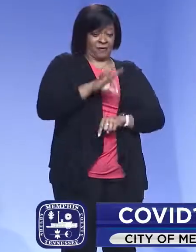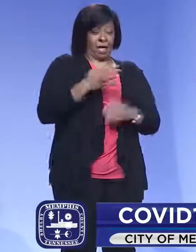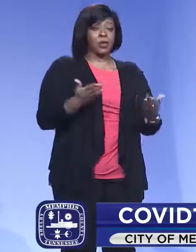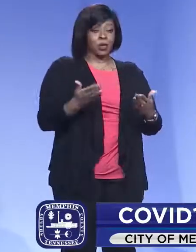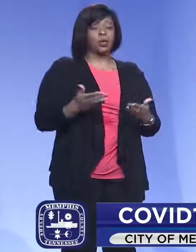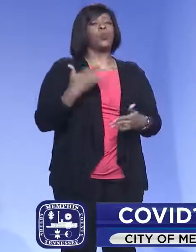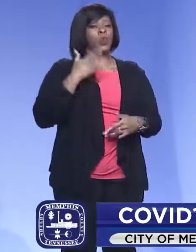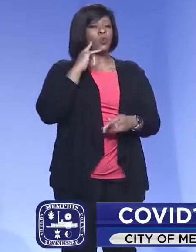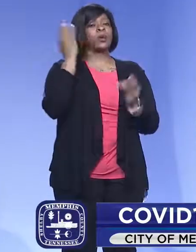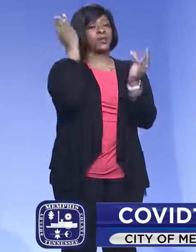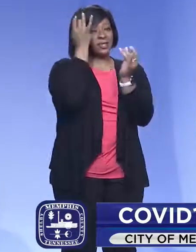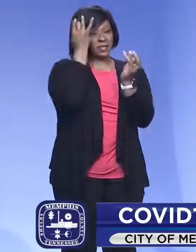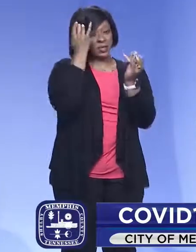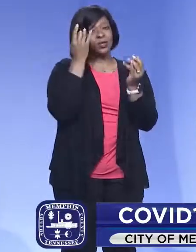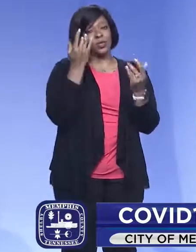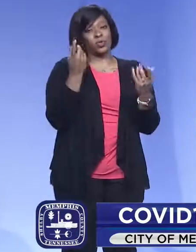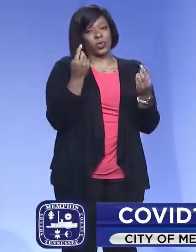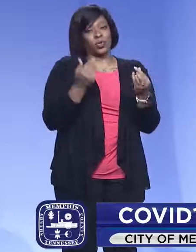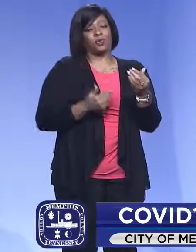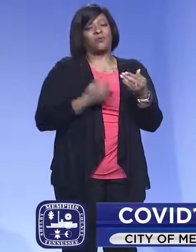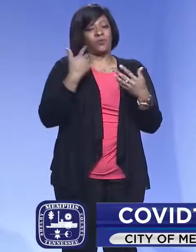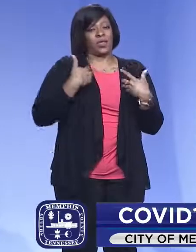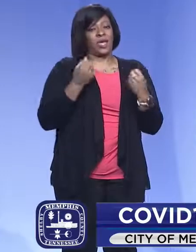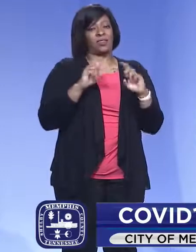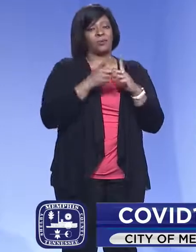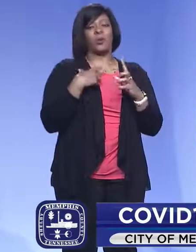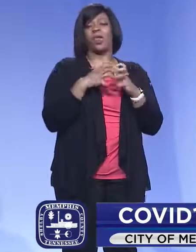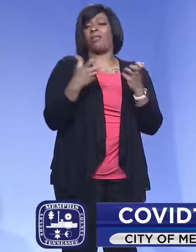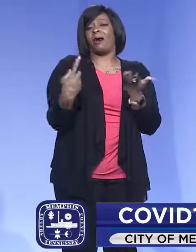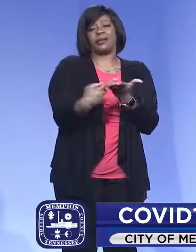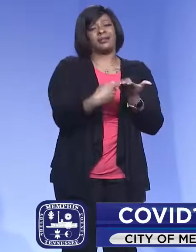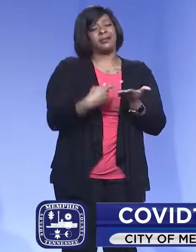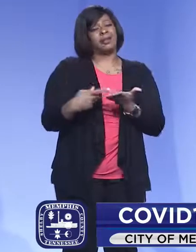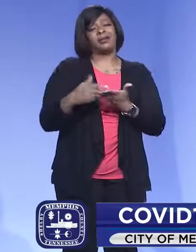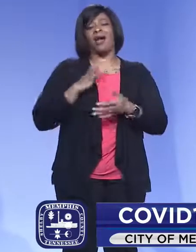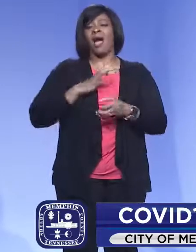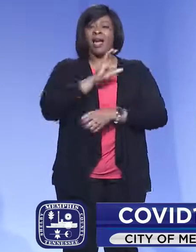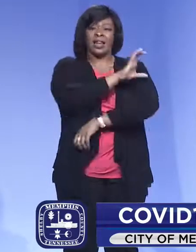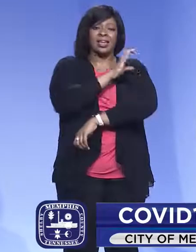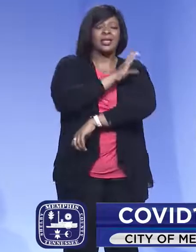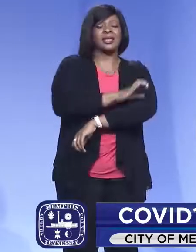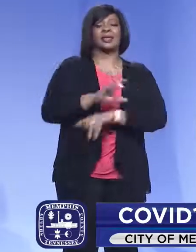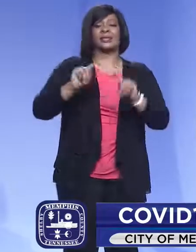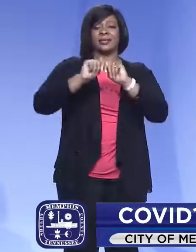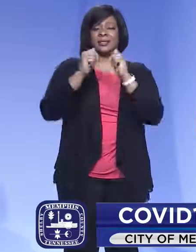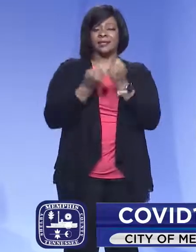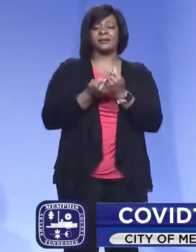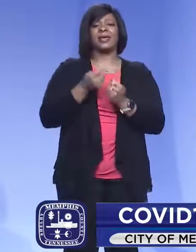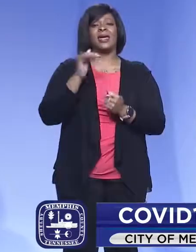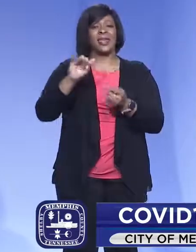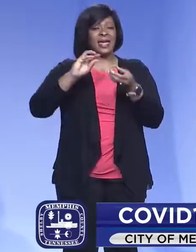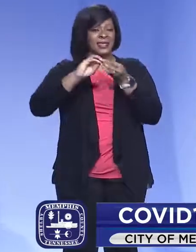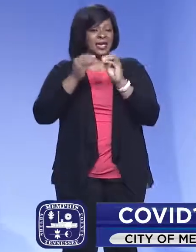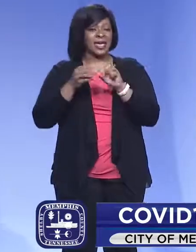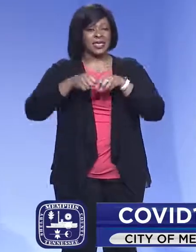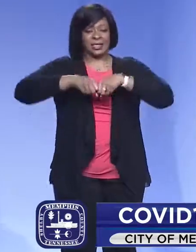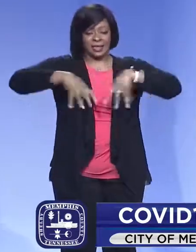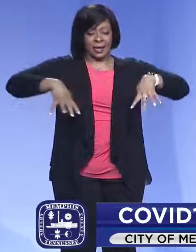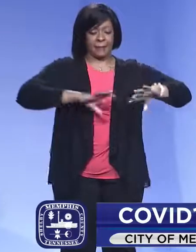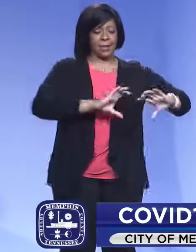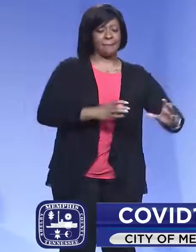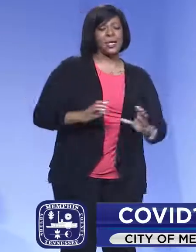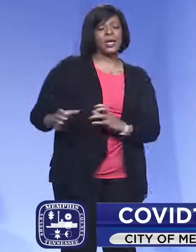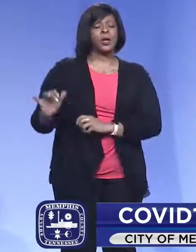into consideration. We have had a lot of discussion in our clinical team, and I'm sure within the data subcommittee as